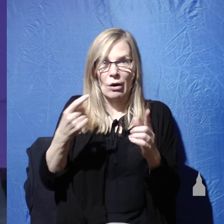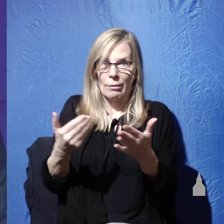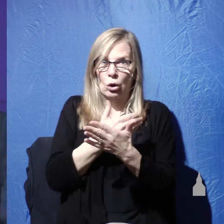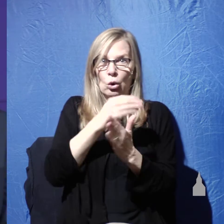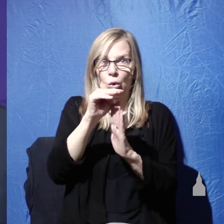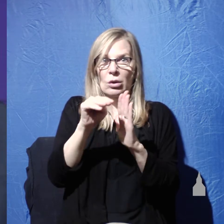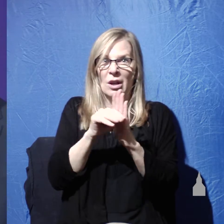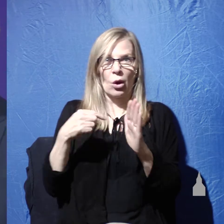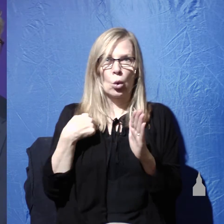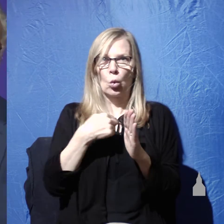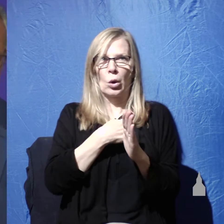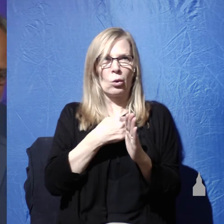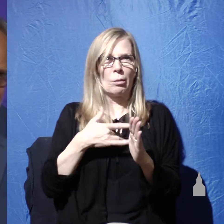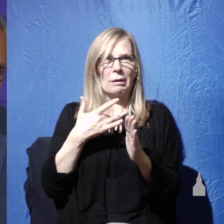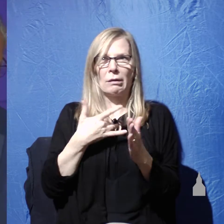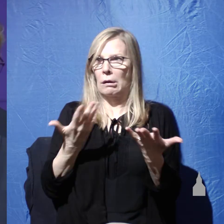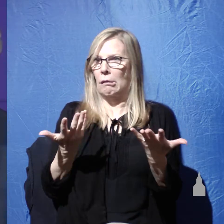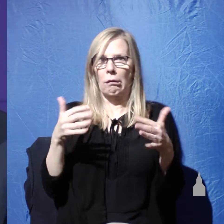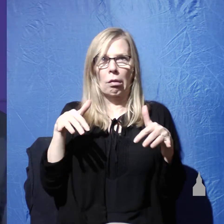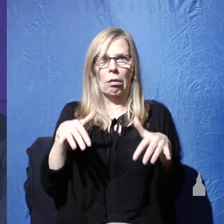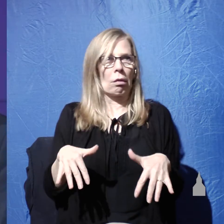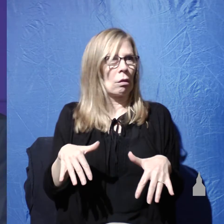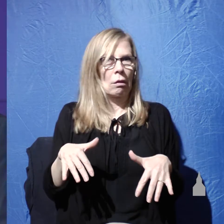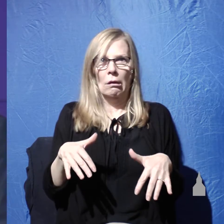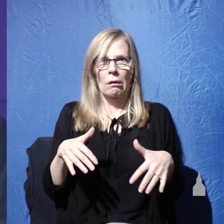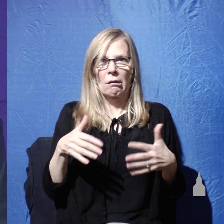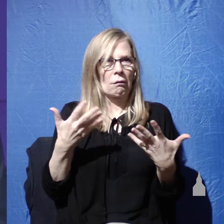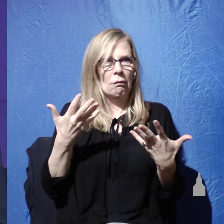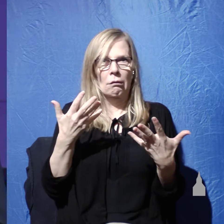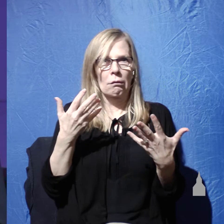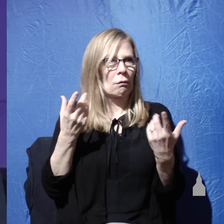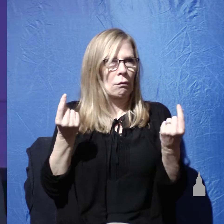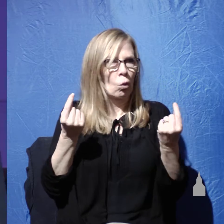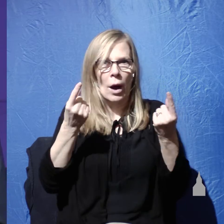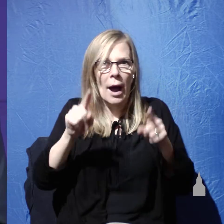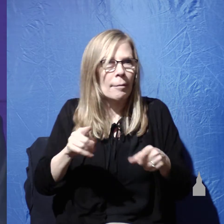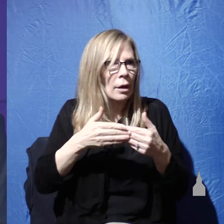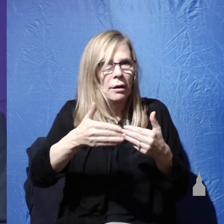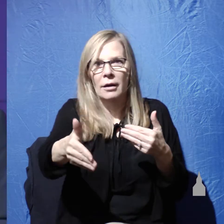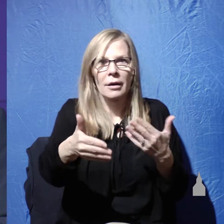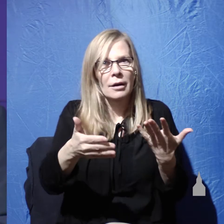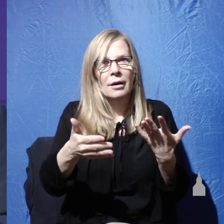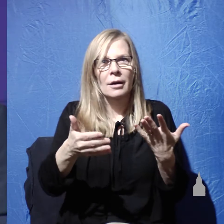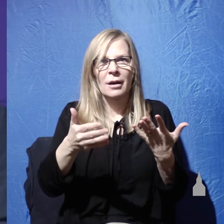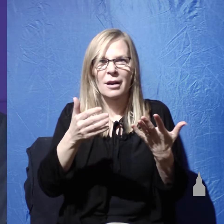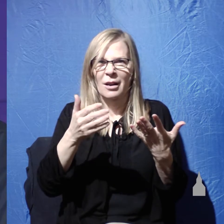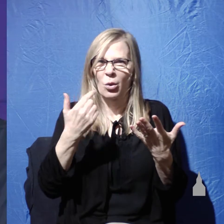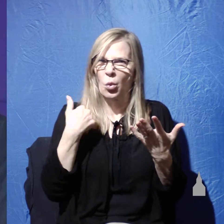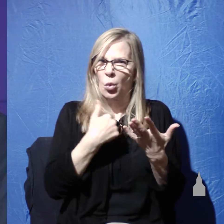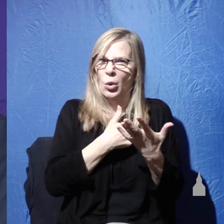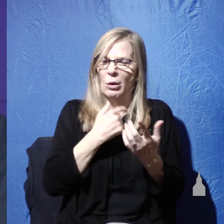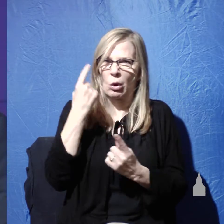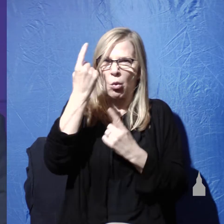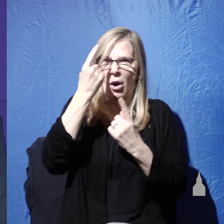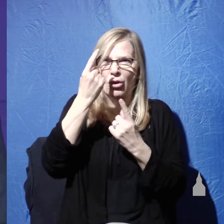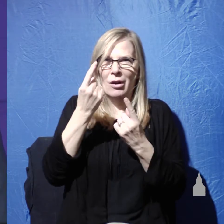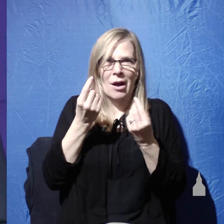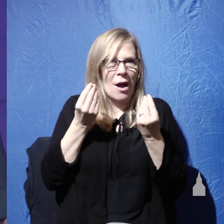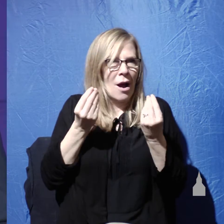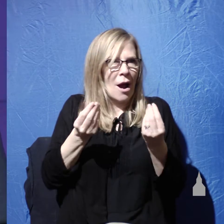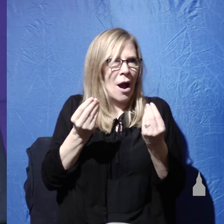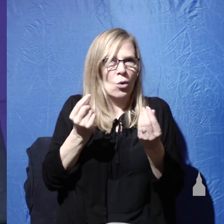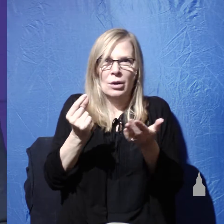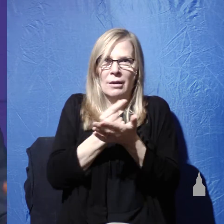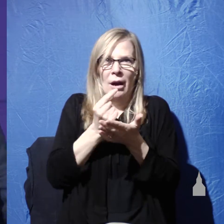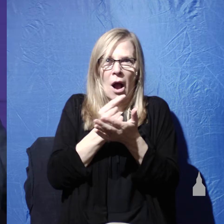would leave us, frankly, with more questions than we have answers, because it would cause us to wonder how the gospel message